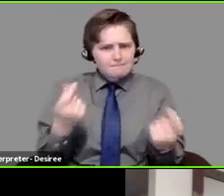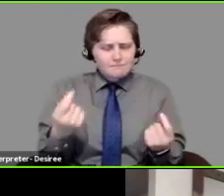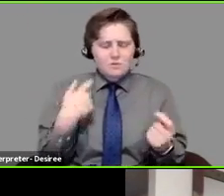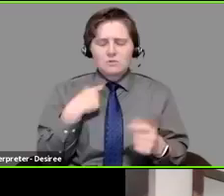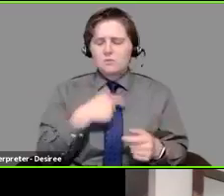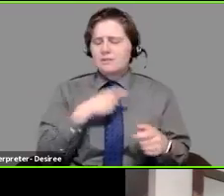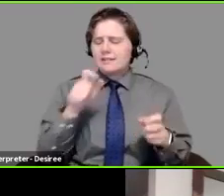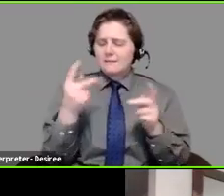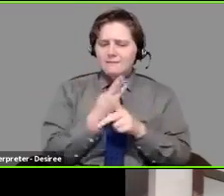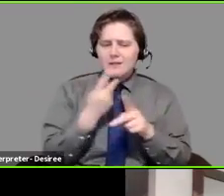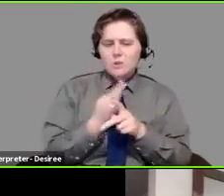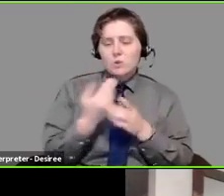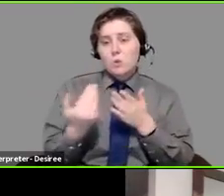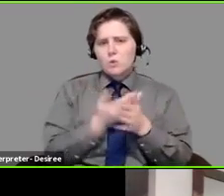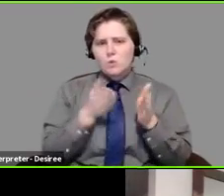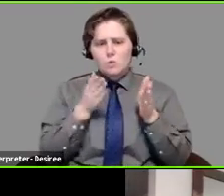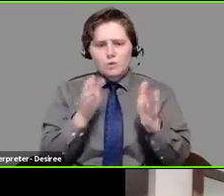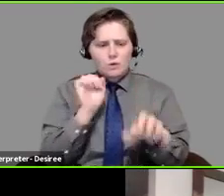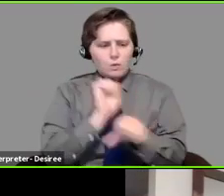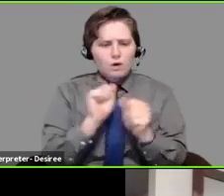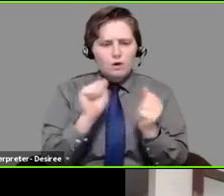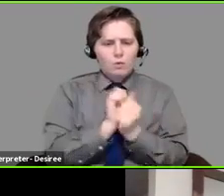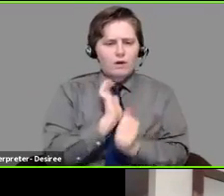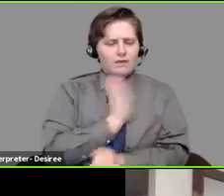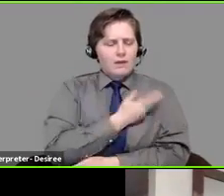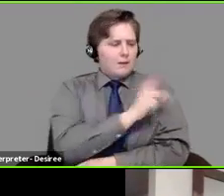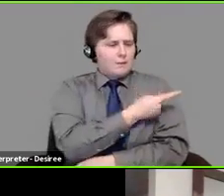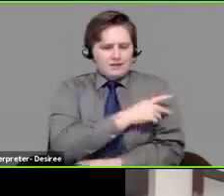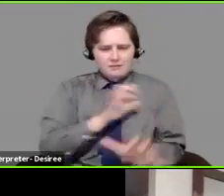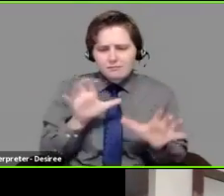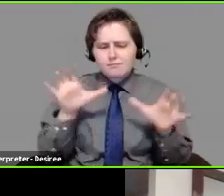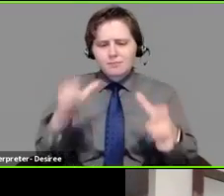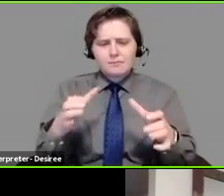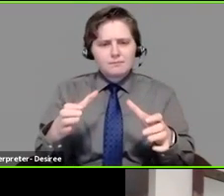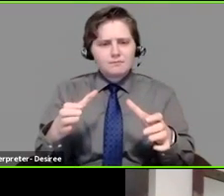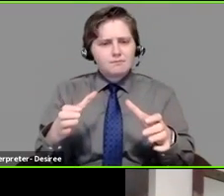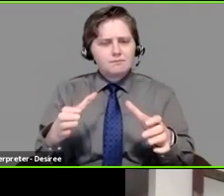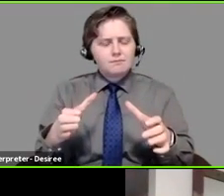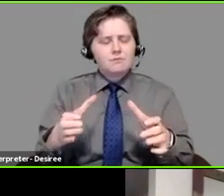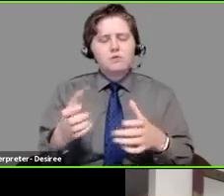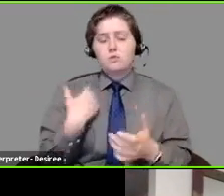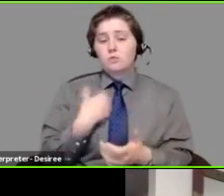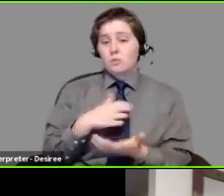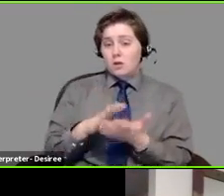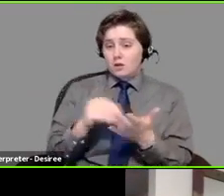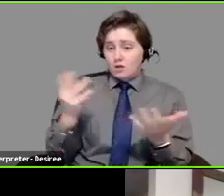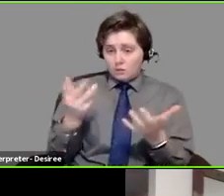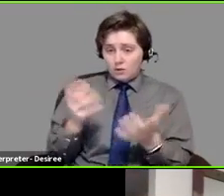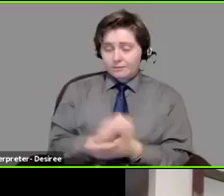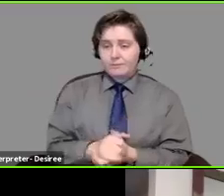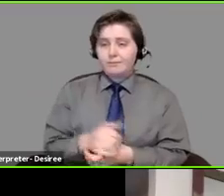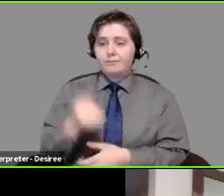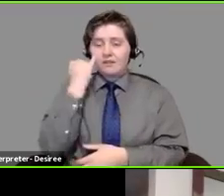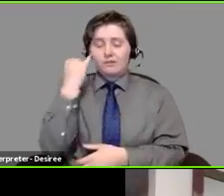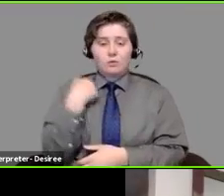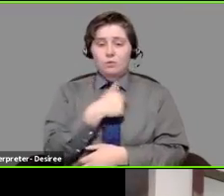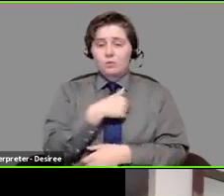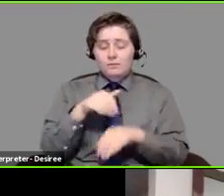way to work with our patient population. And so what we found, for example, if we mailed